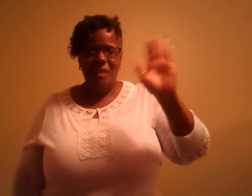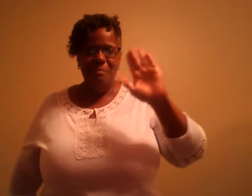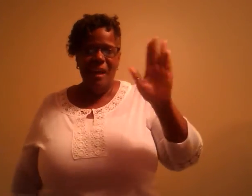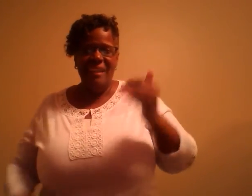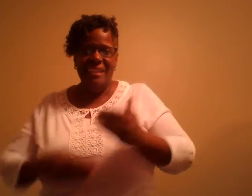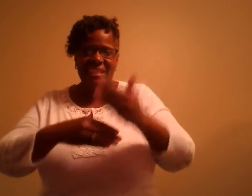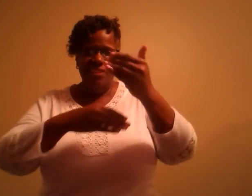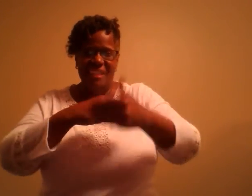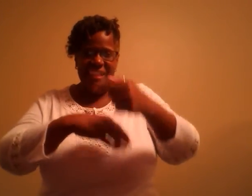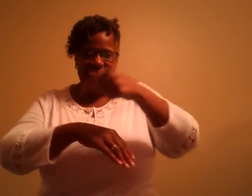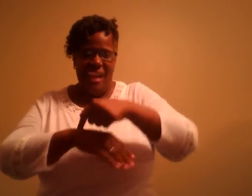Bye. Until next time.